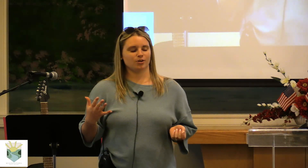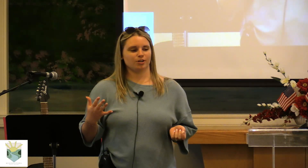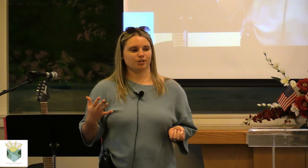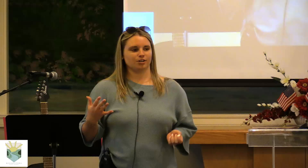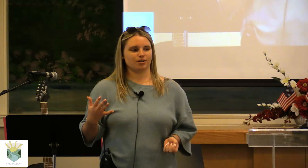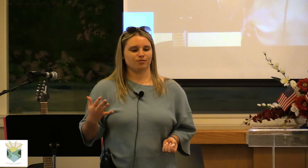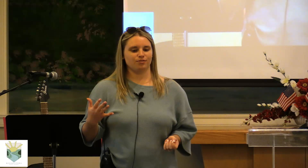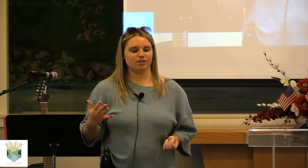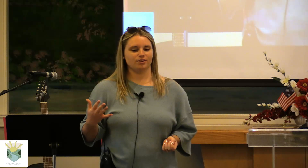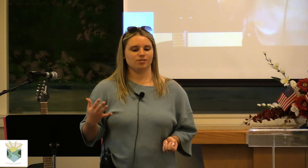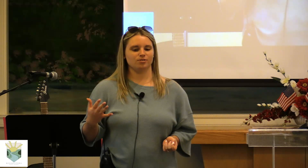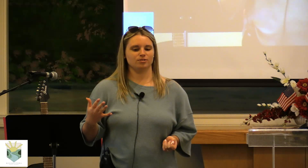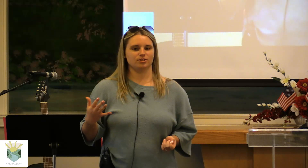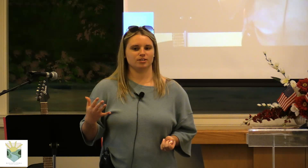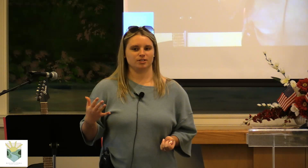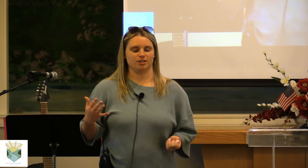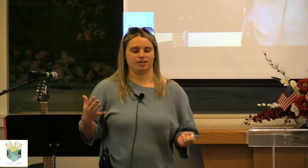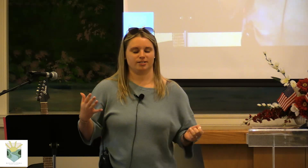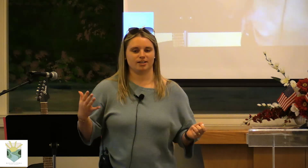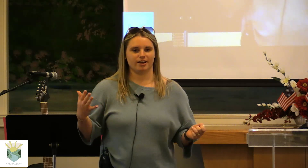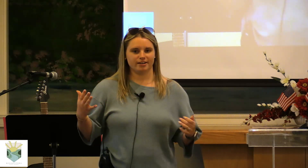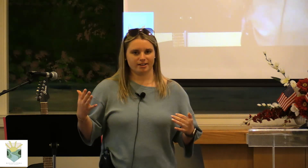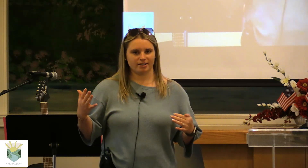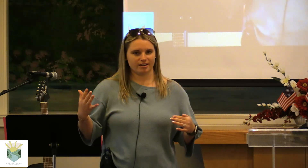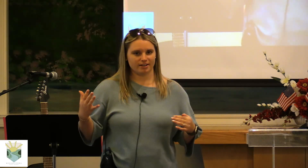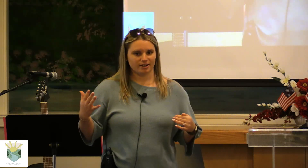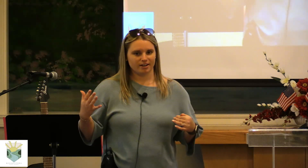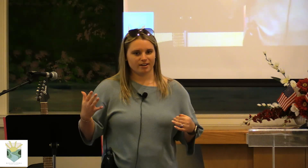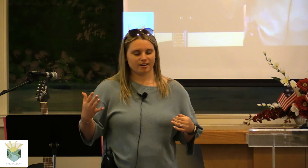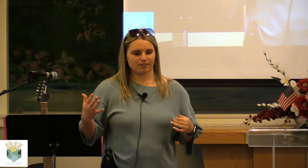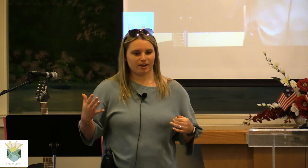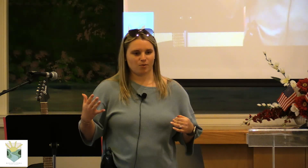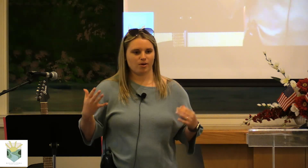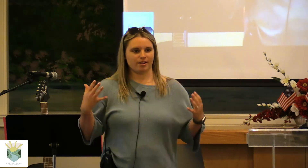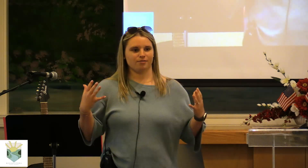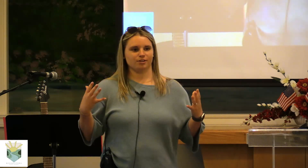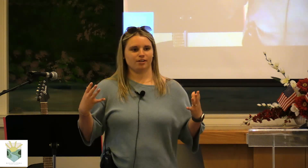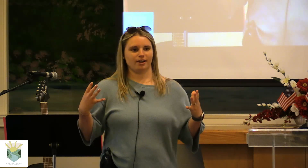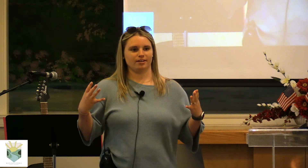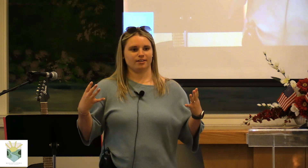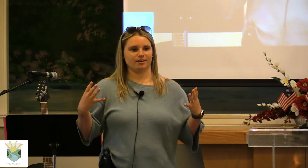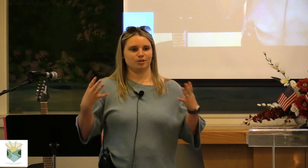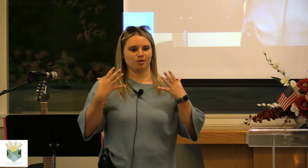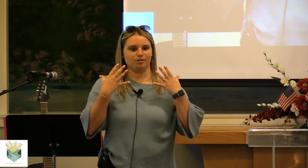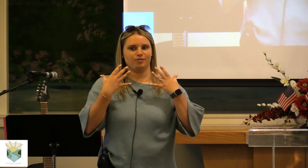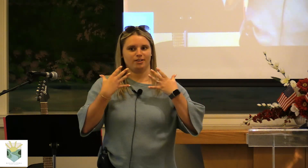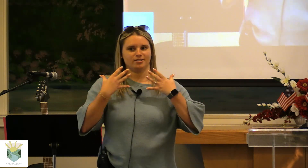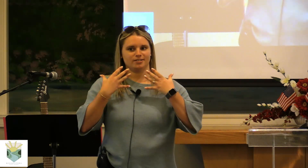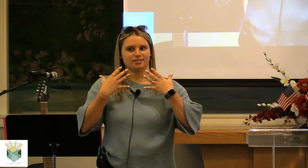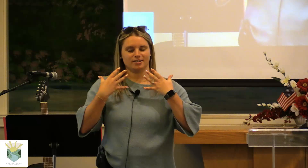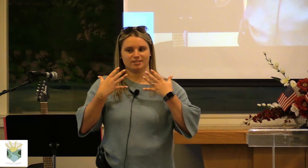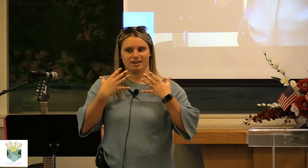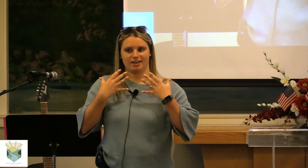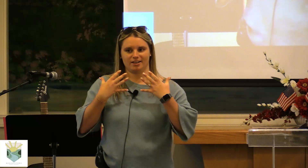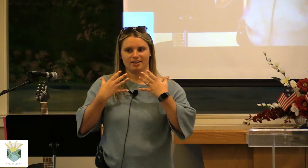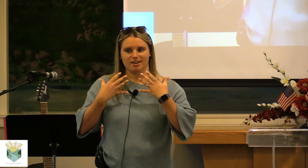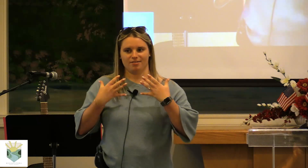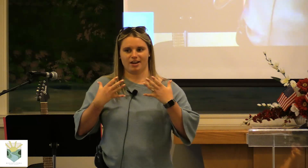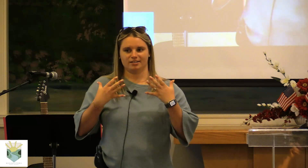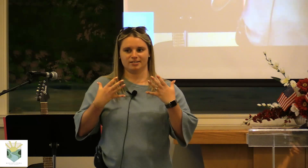you're confused or you're excited or like whatever, like show it on your face, because like that's the